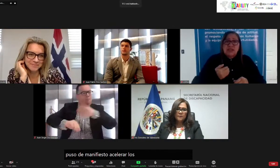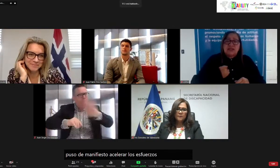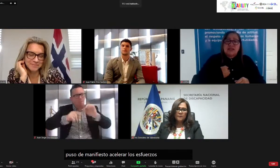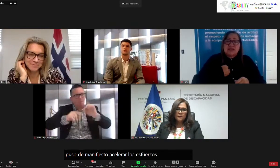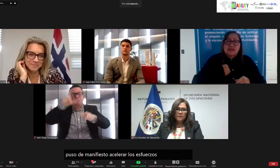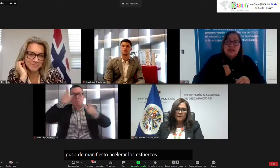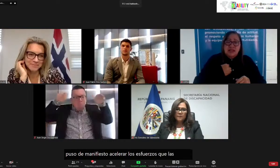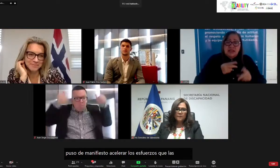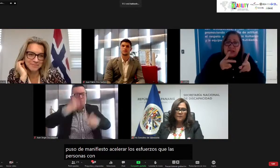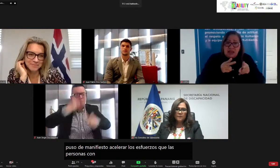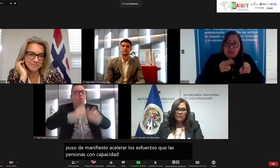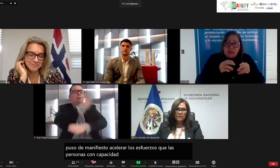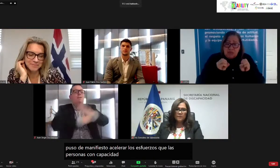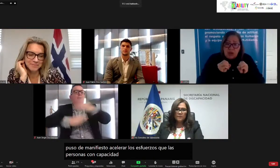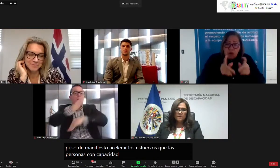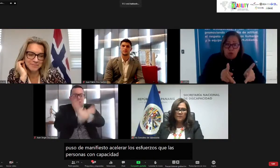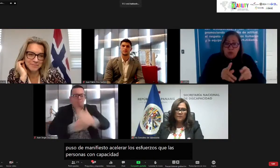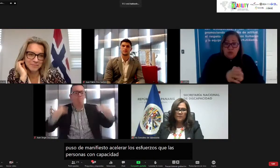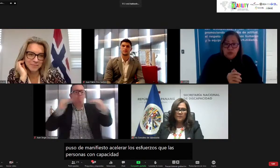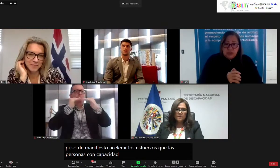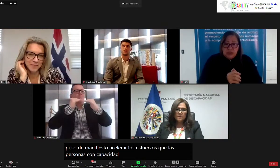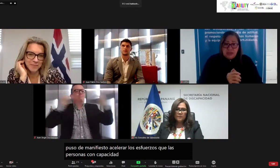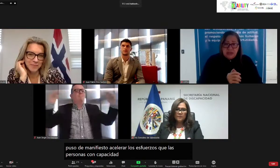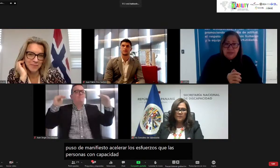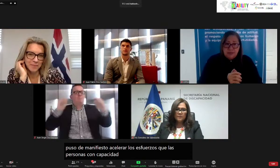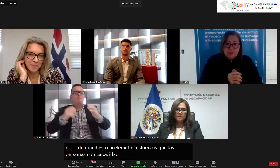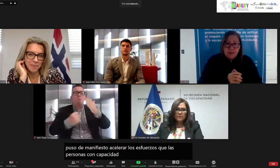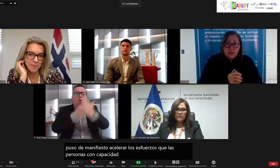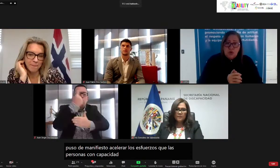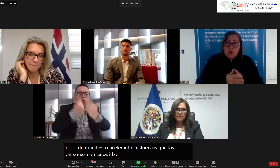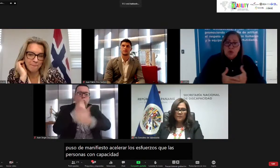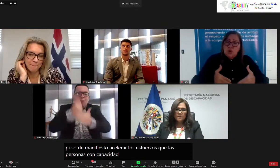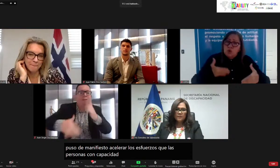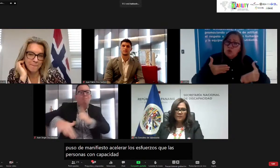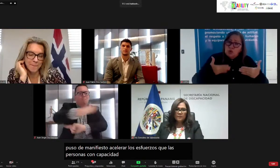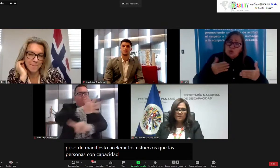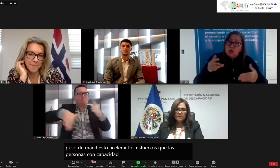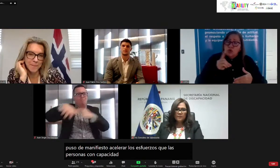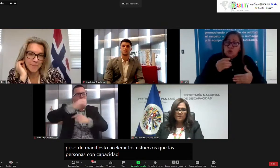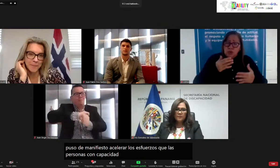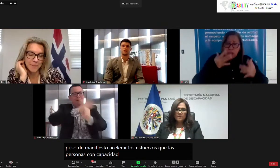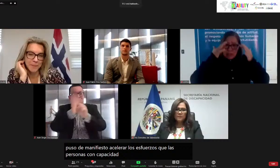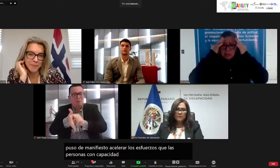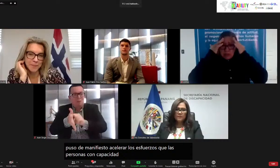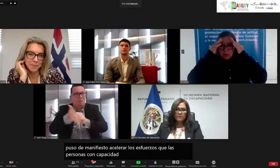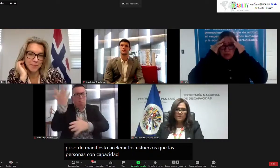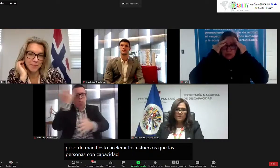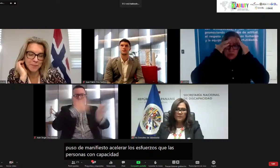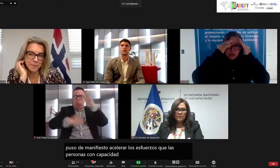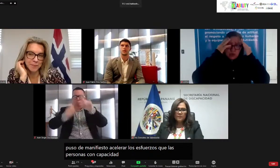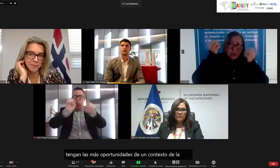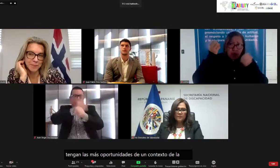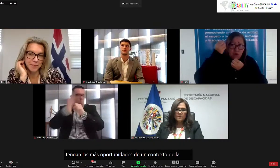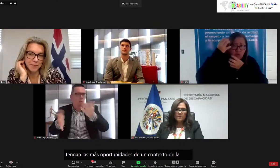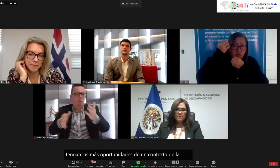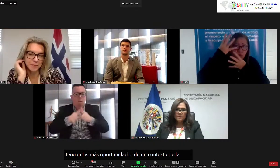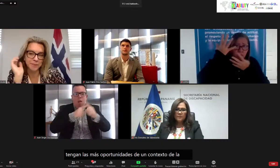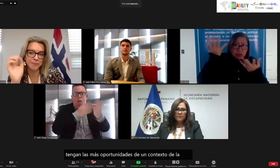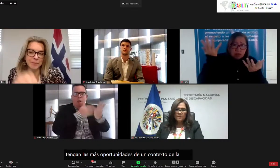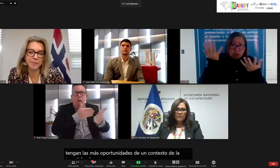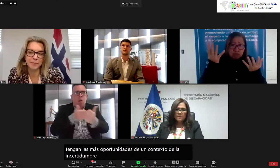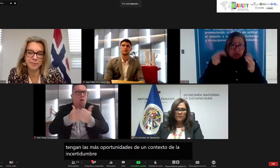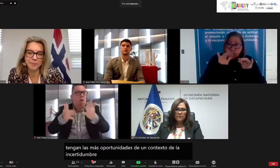disabilities will have the same opportunities in a context where uncertainty lack of